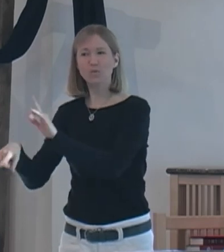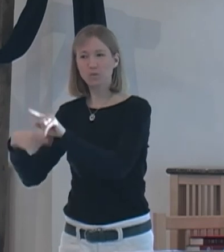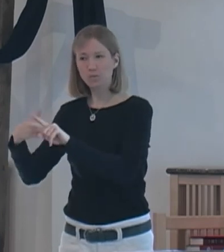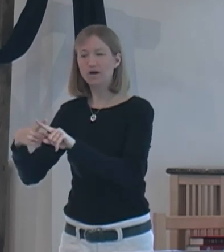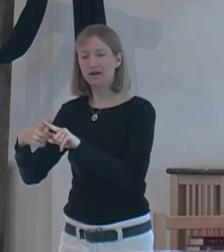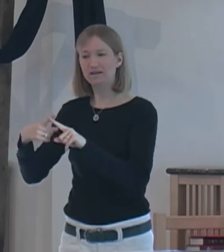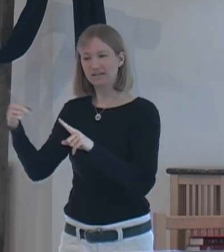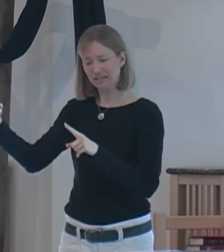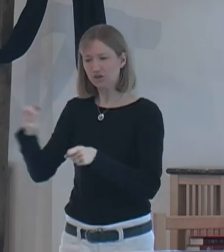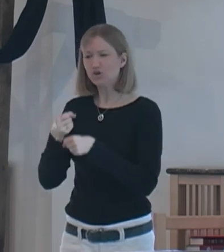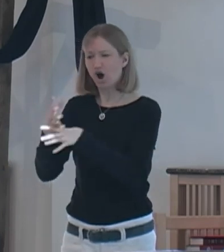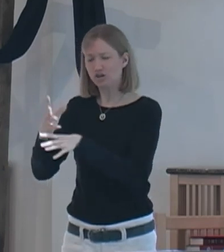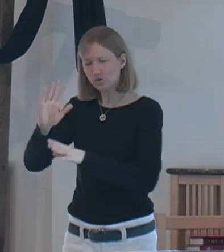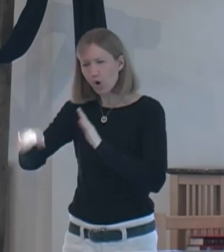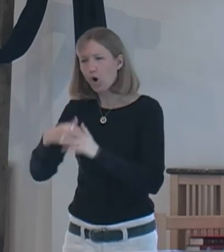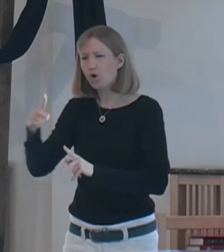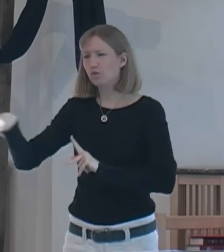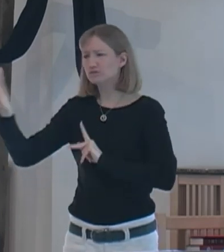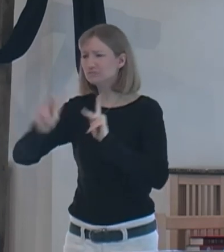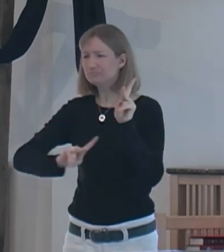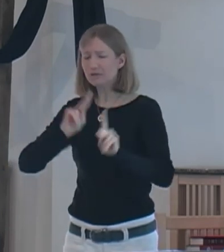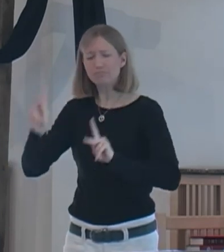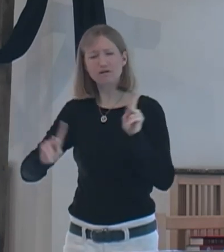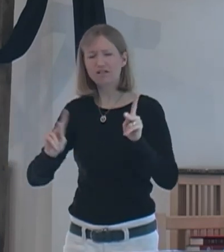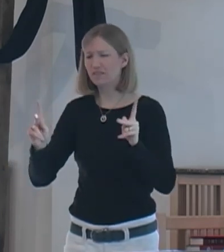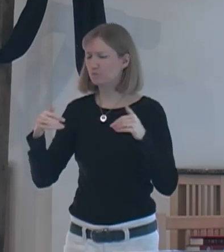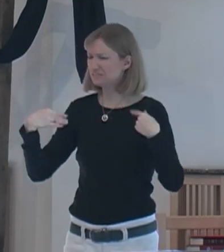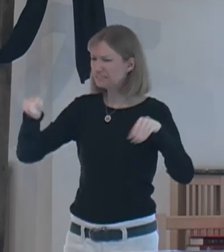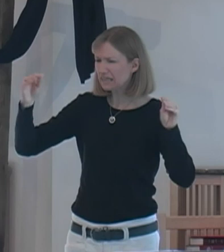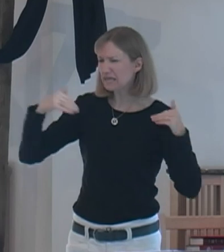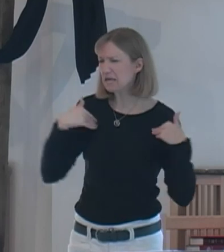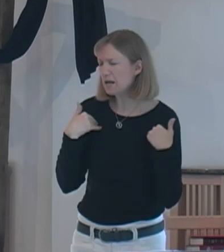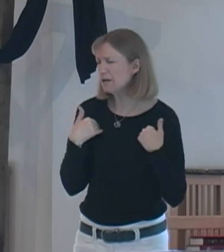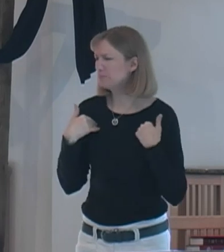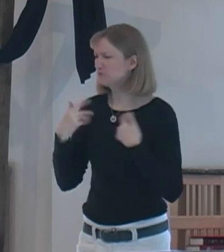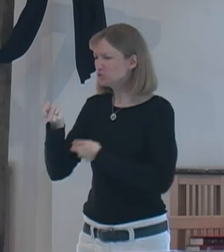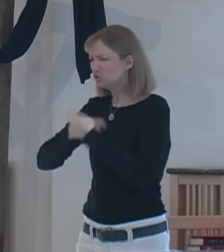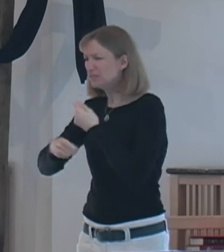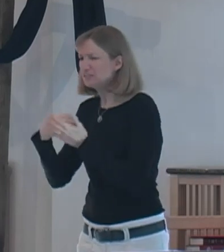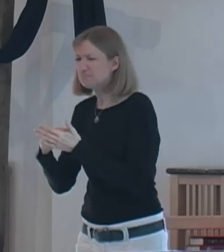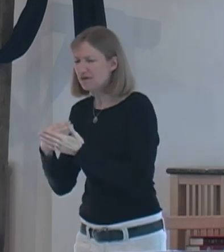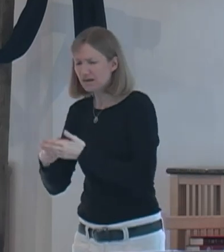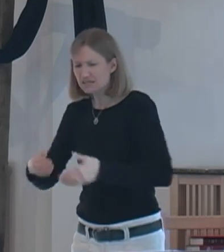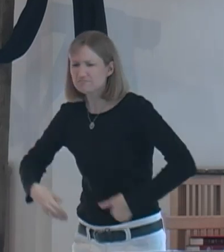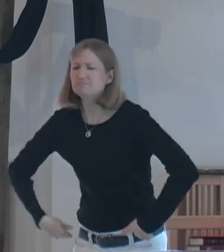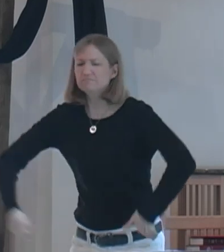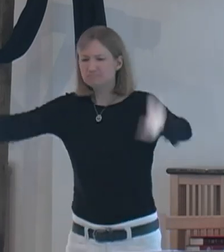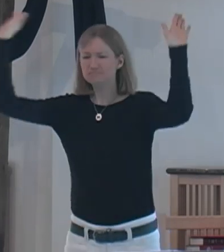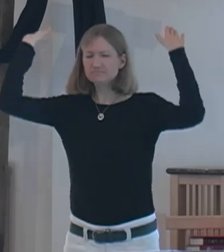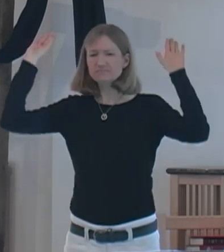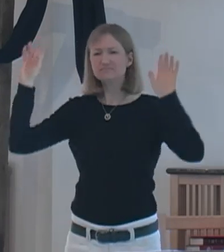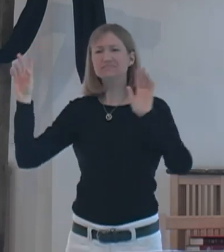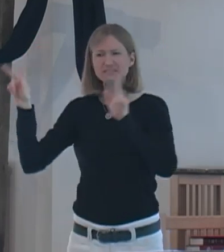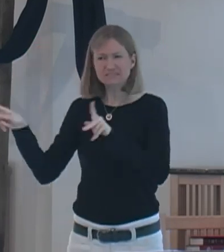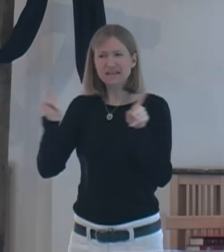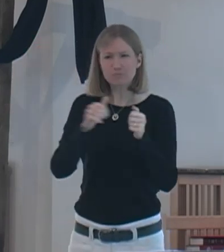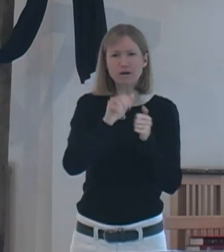animal sellers and the money changers out of the temple. Saying, I think,